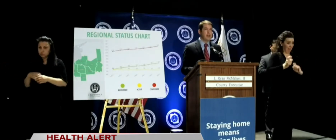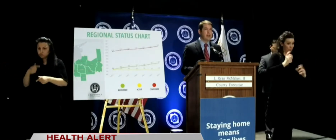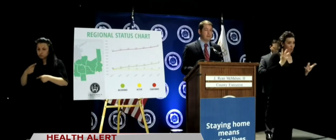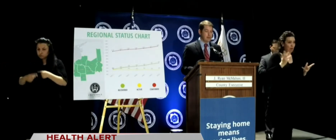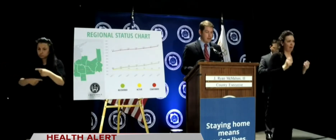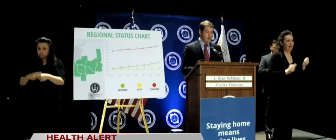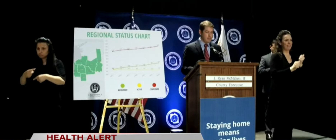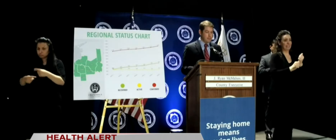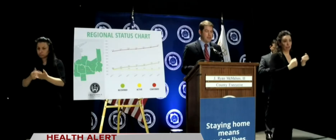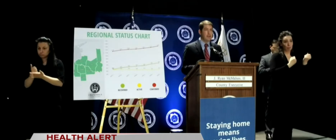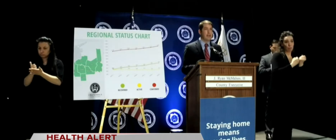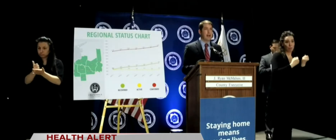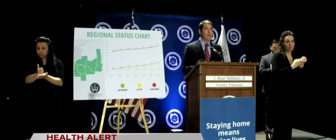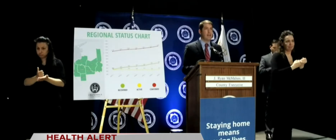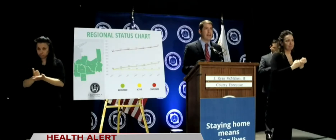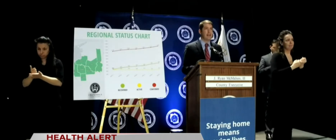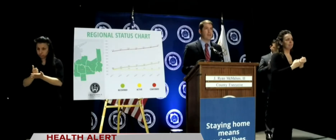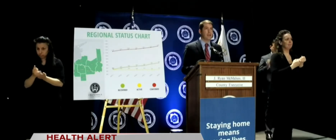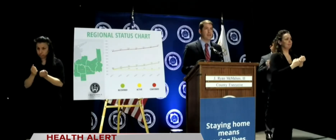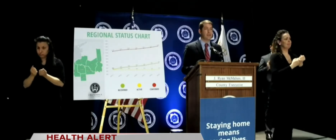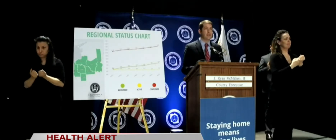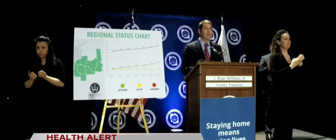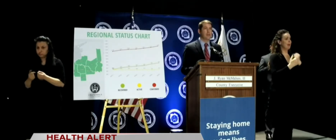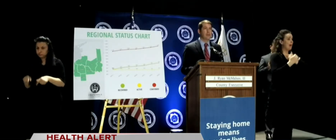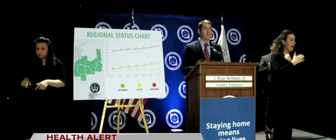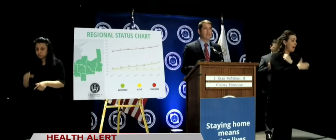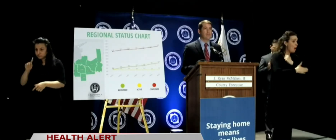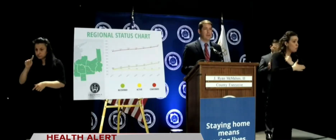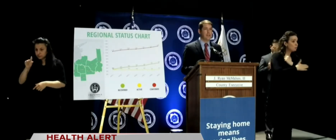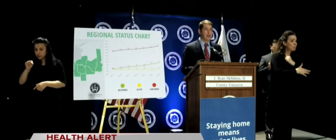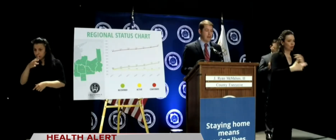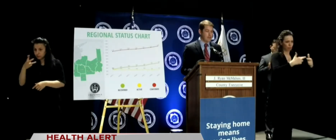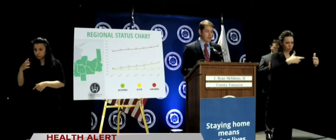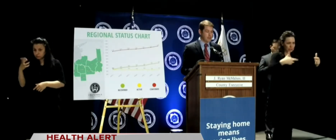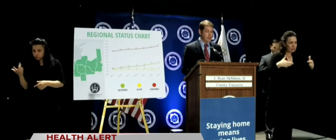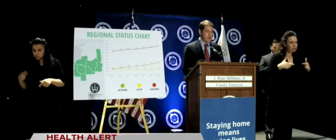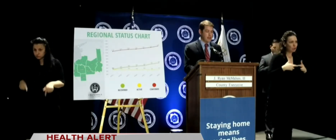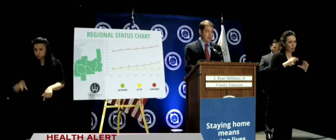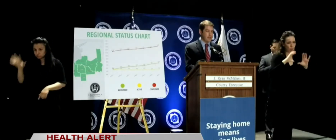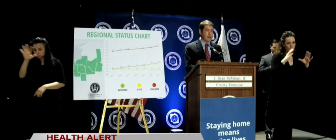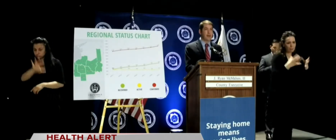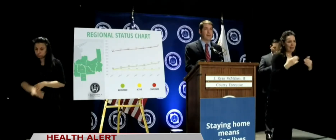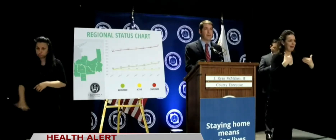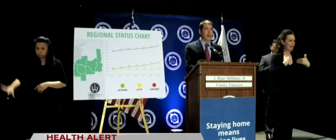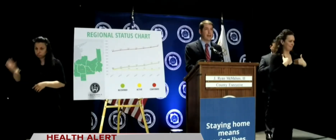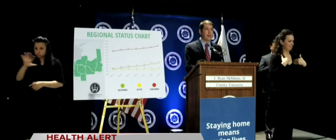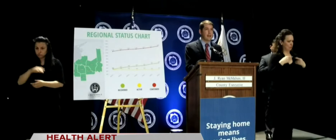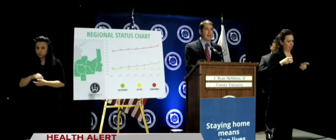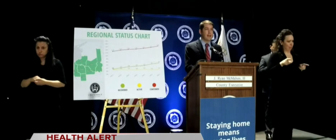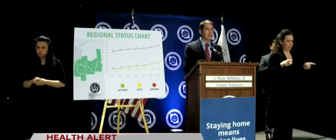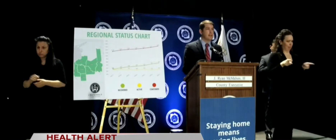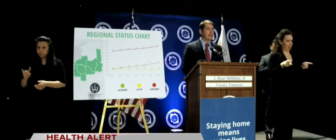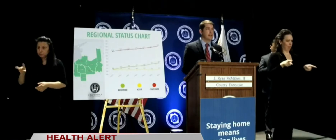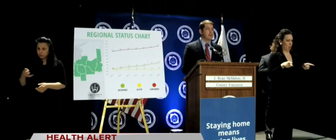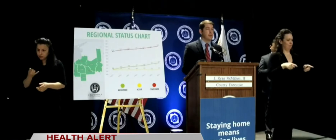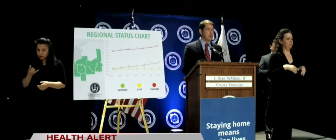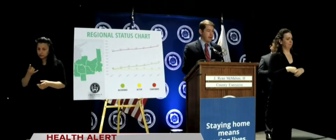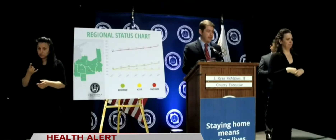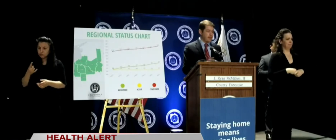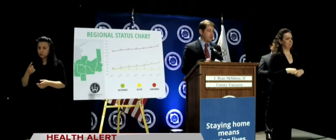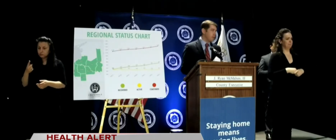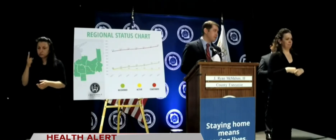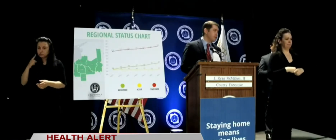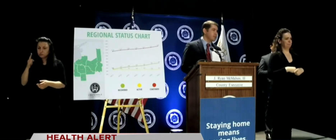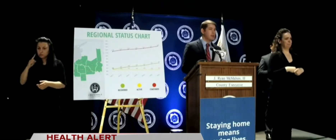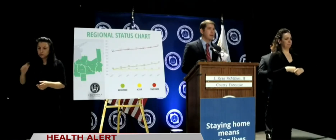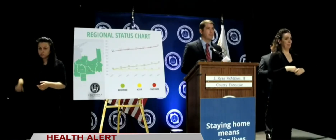the county and the regional restart efforts that are underway. That's the report. Happy